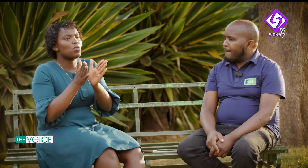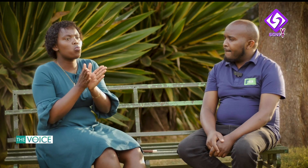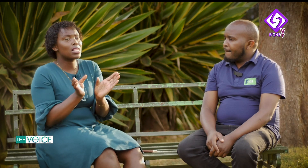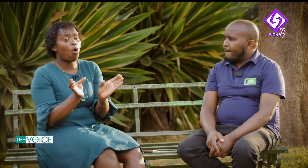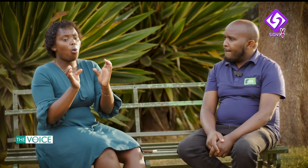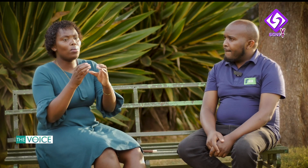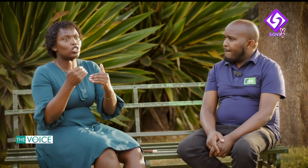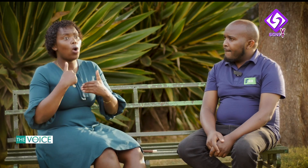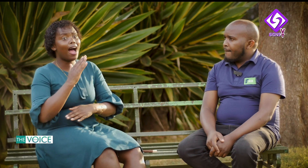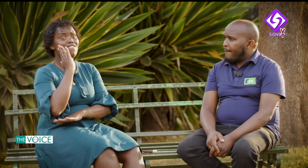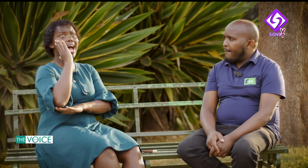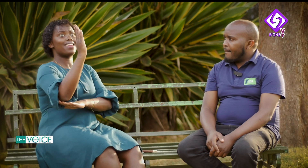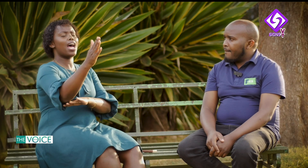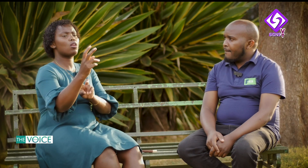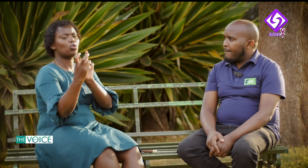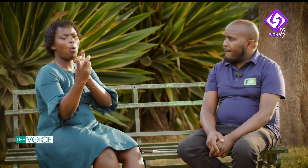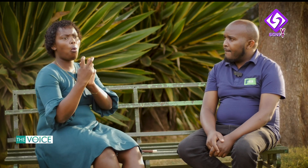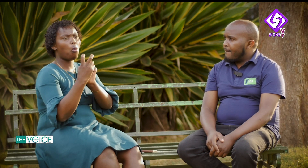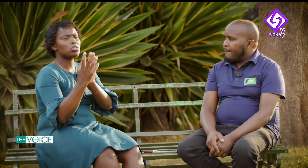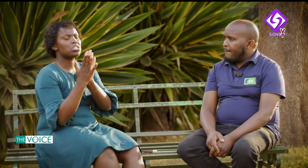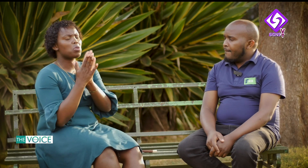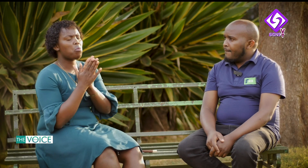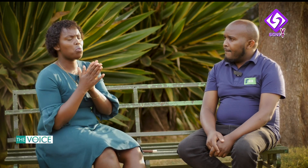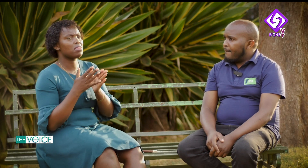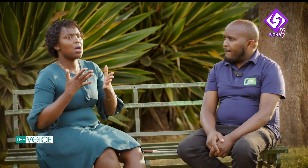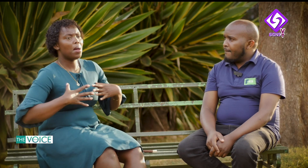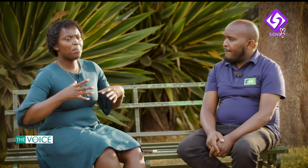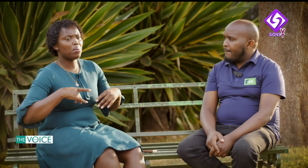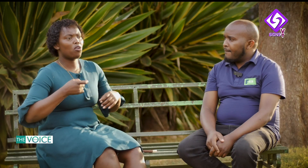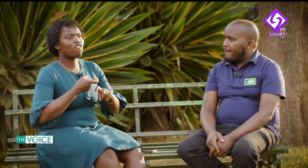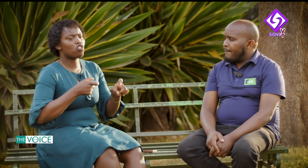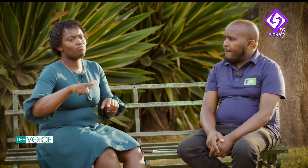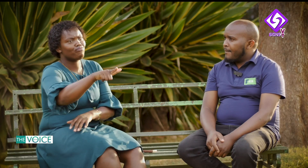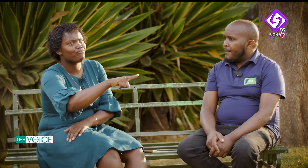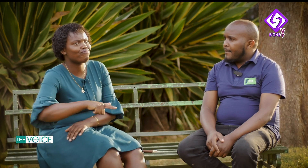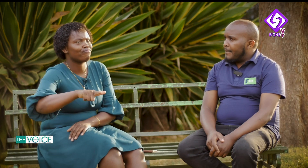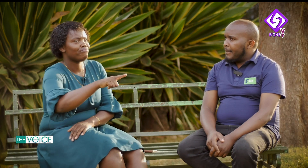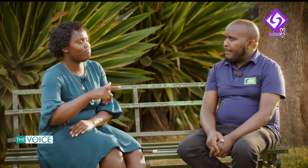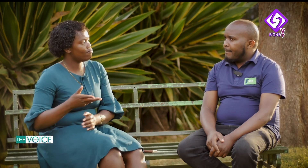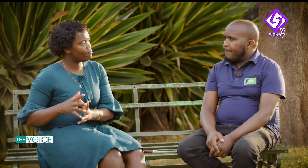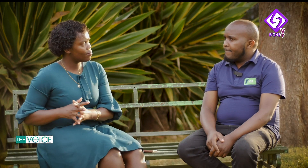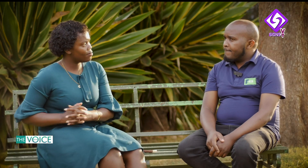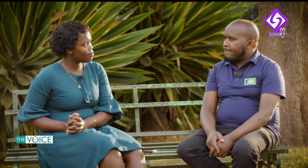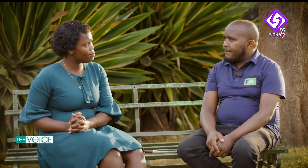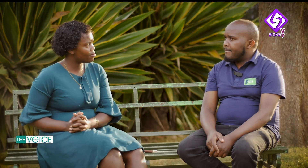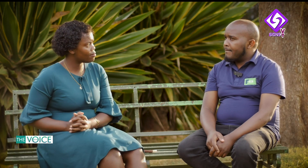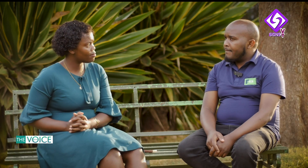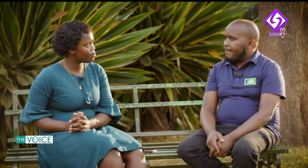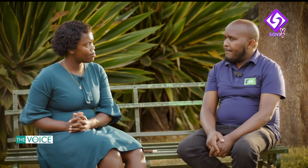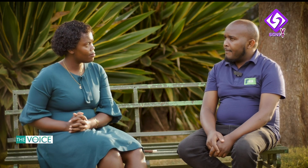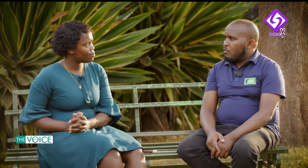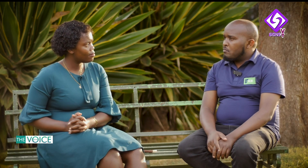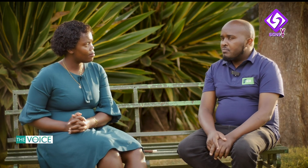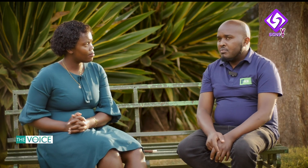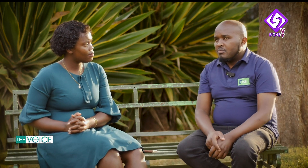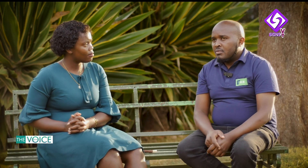innovations or participation, any direct consultation from the local